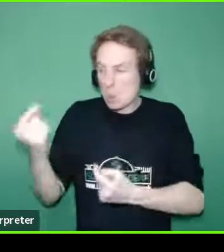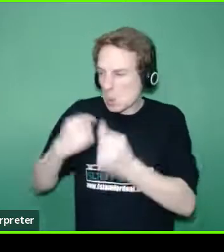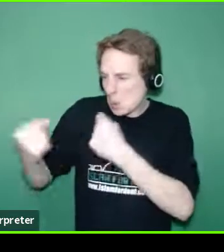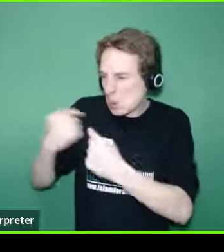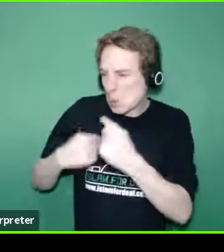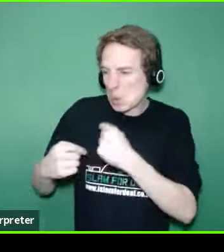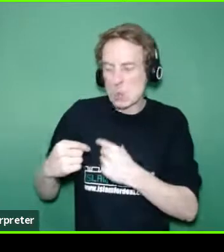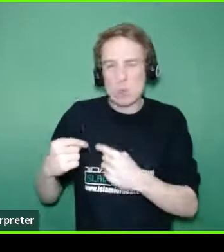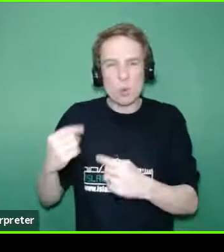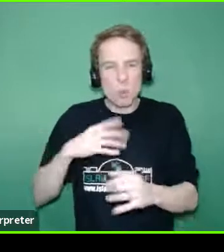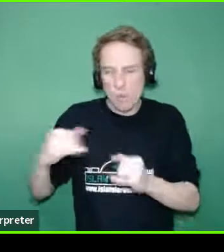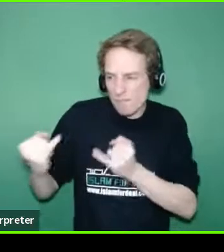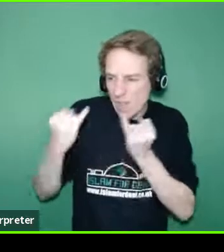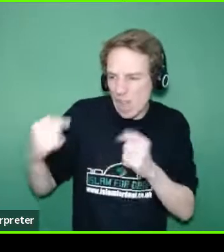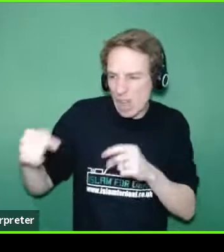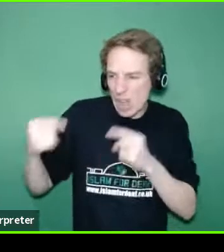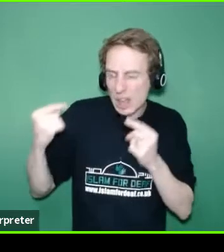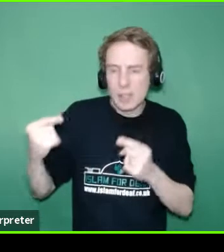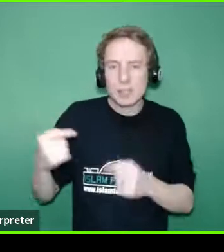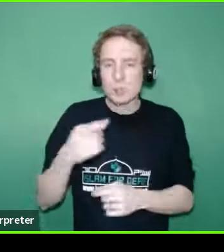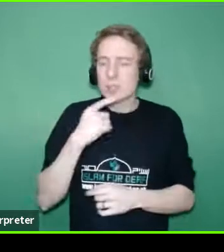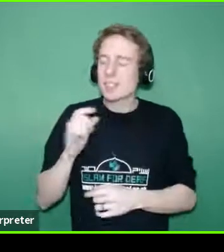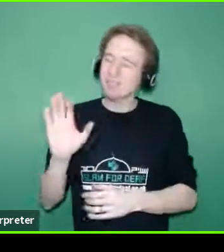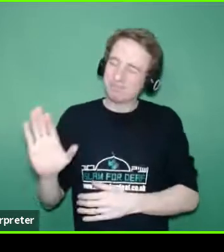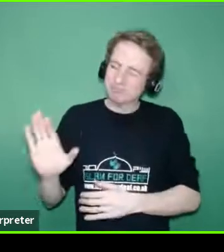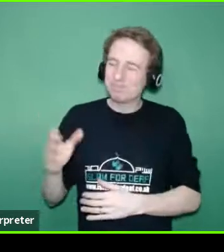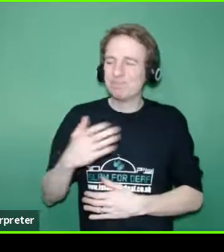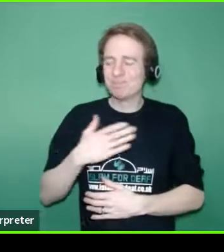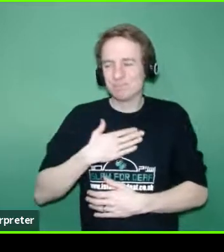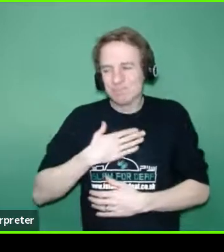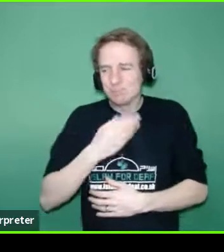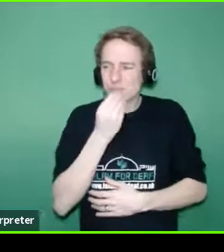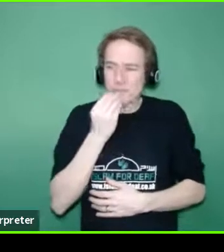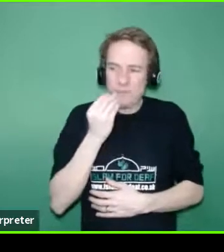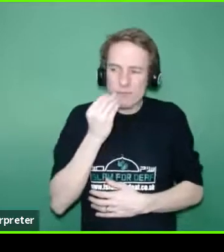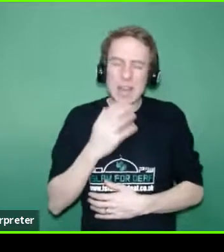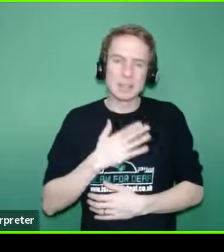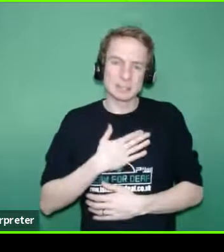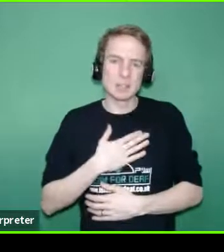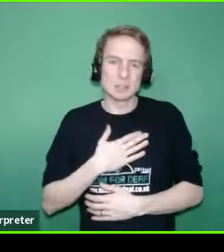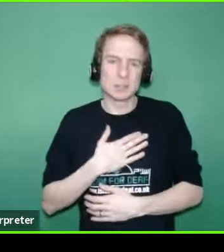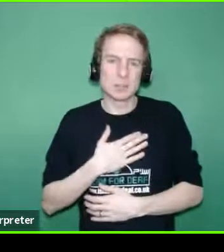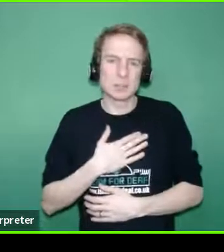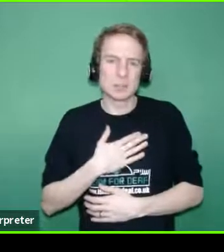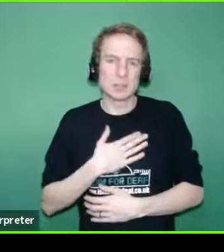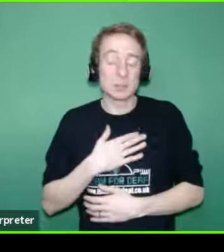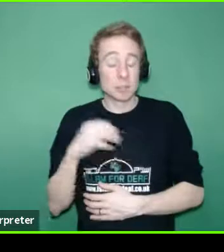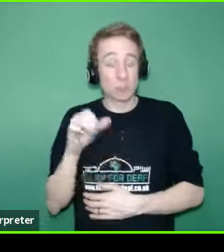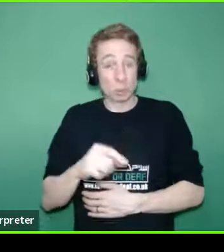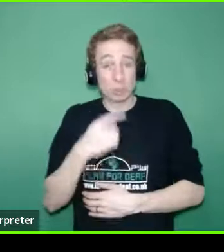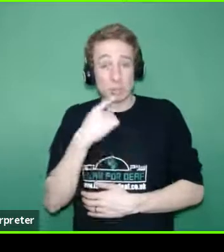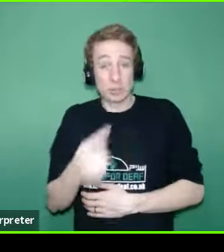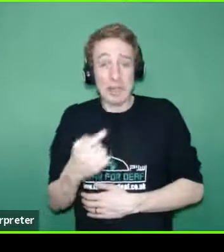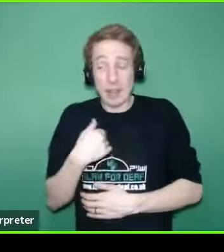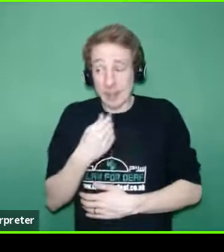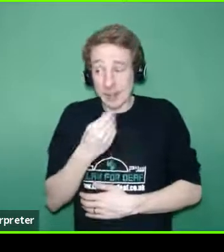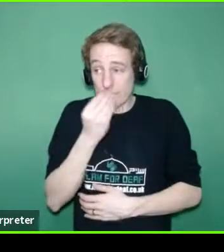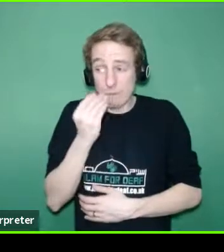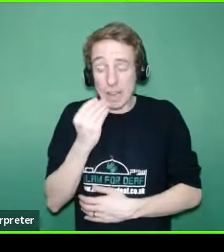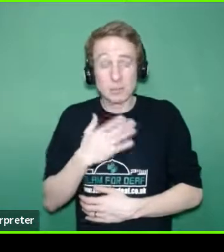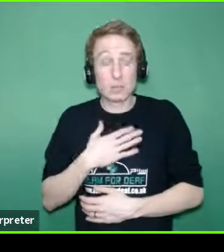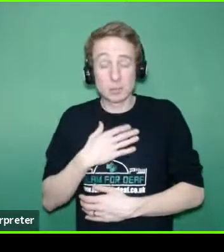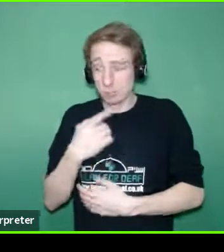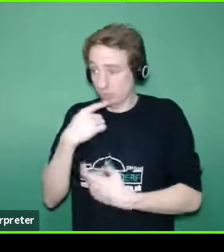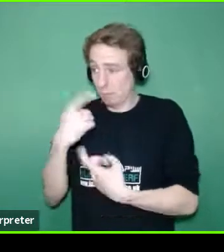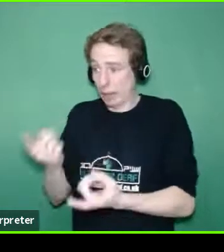they should say, indeed, I am fasting. And this is something that the individual should say aloud, and they should say it